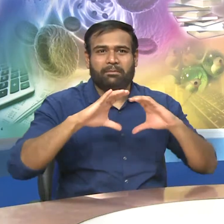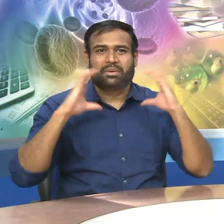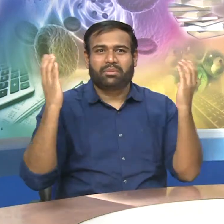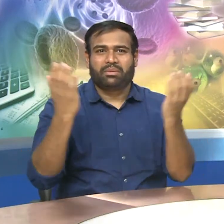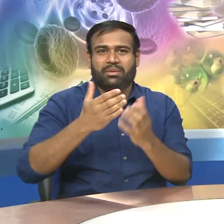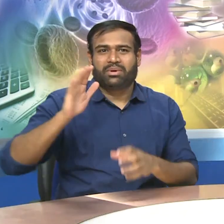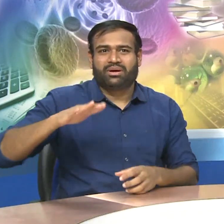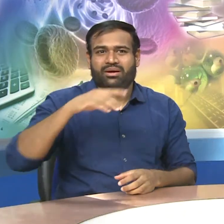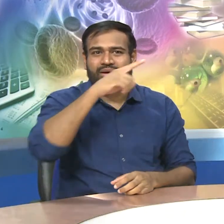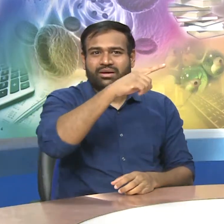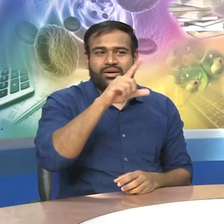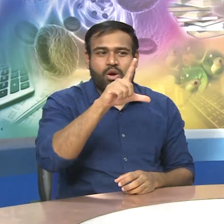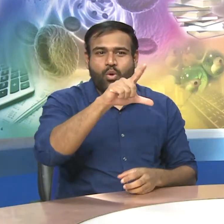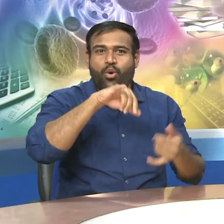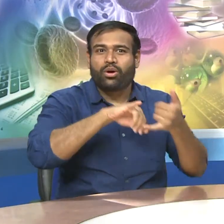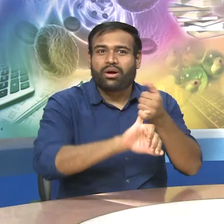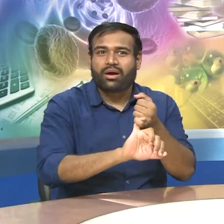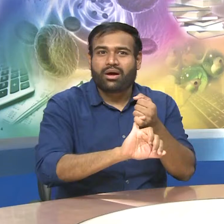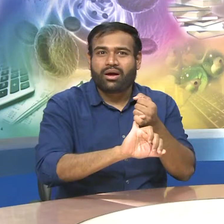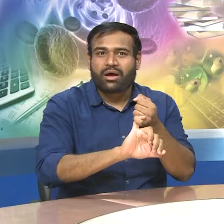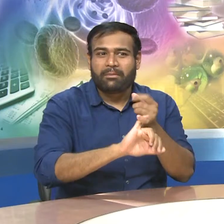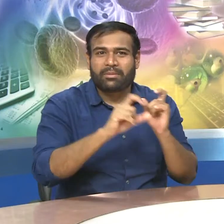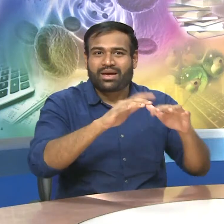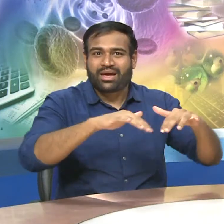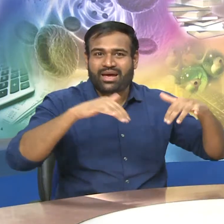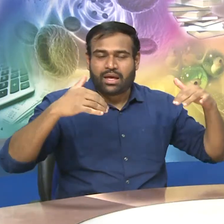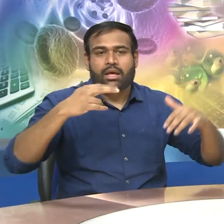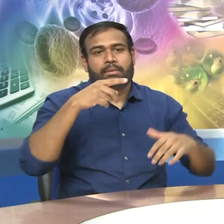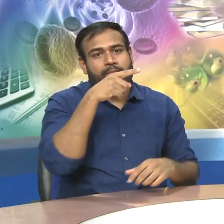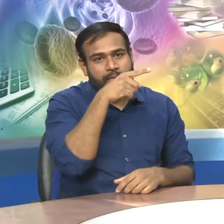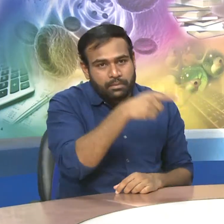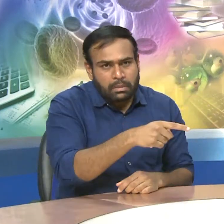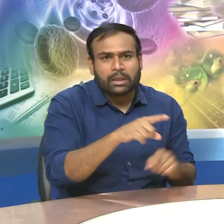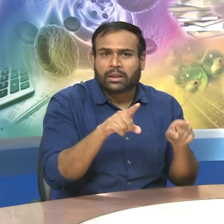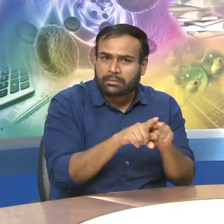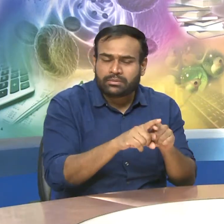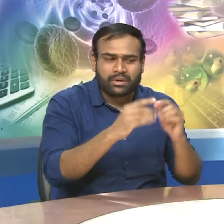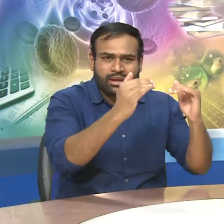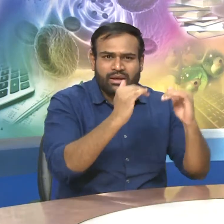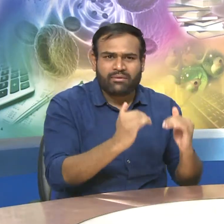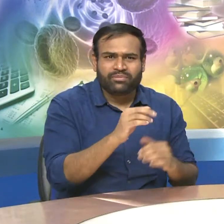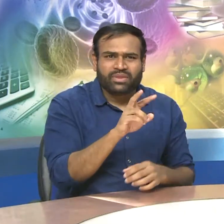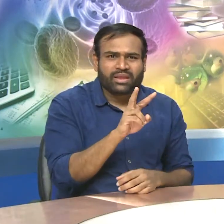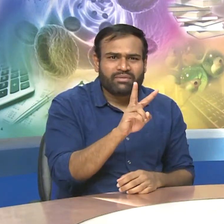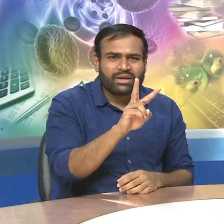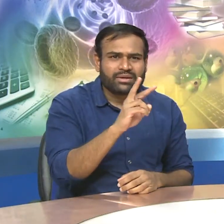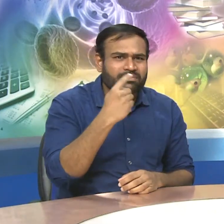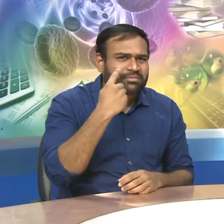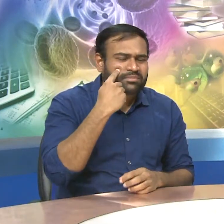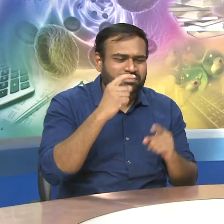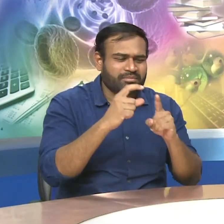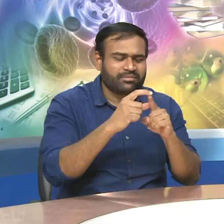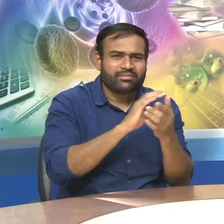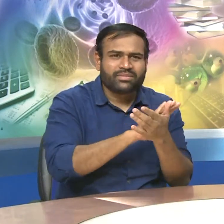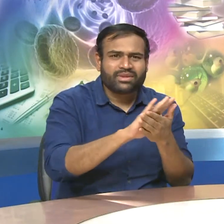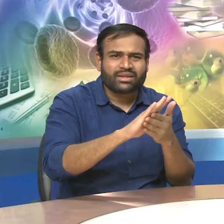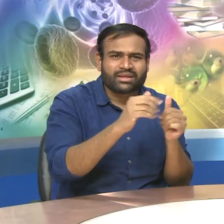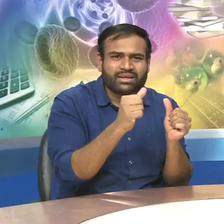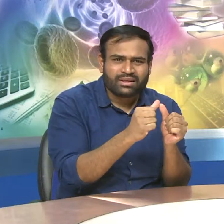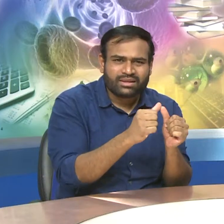House of the People, it's been Lok Sabha, and also the State Legislative